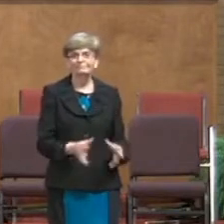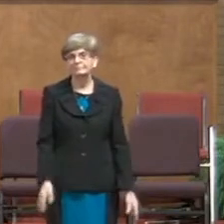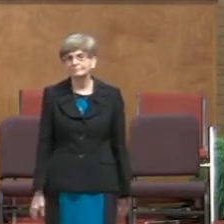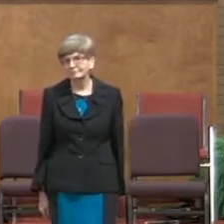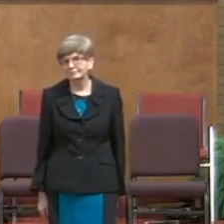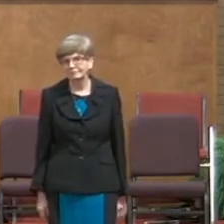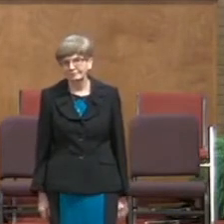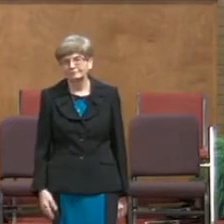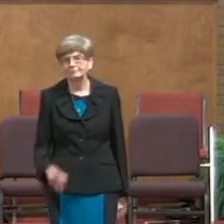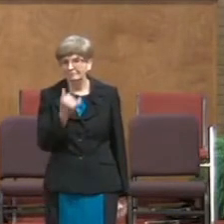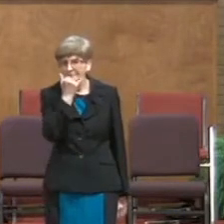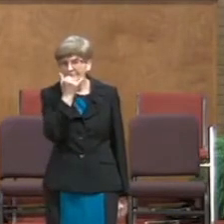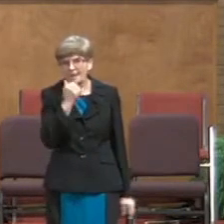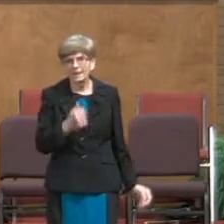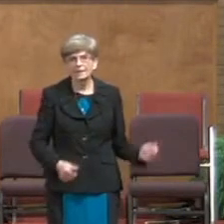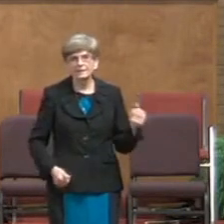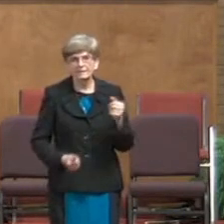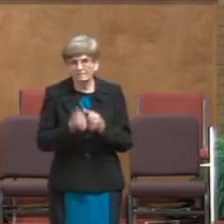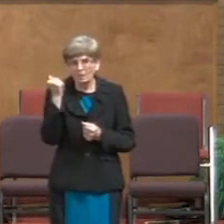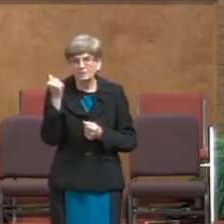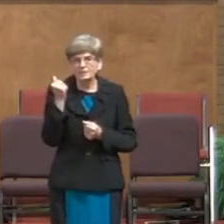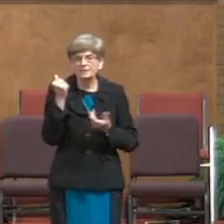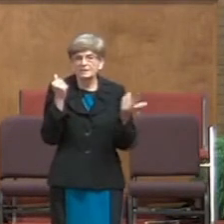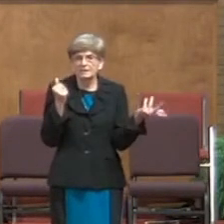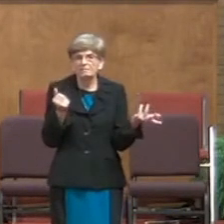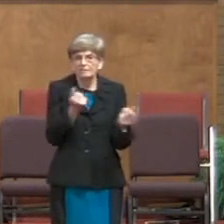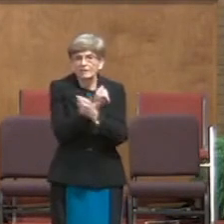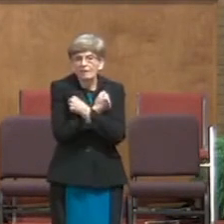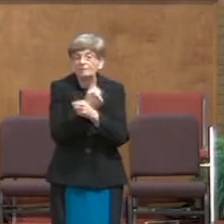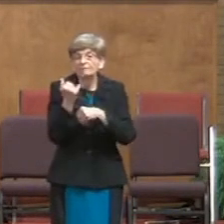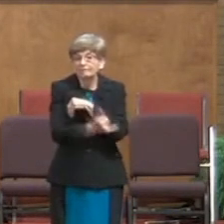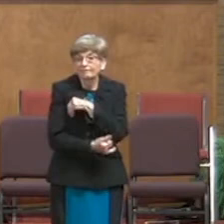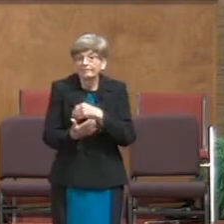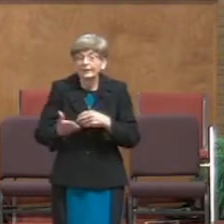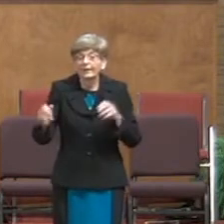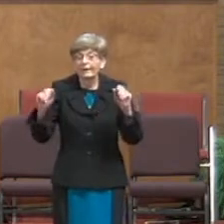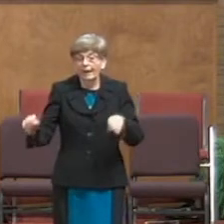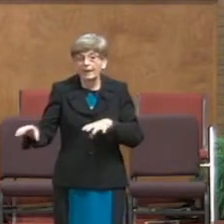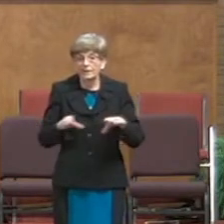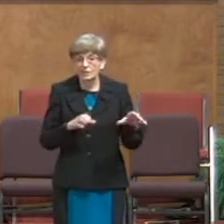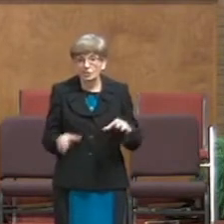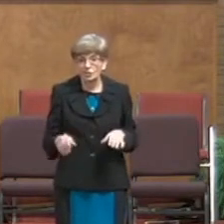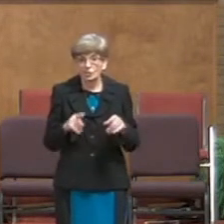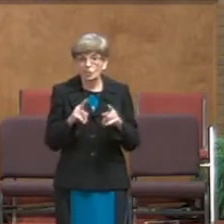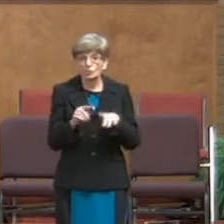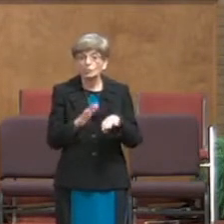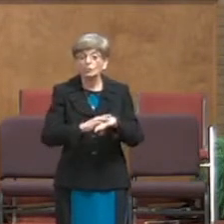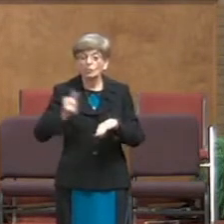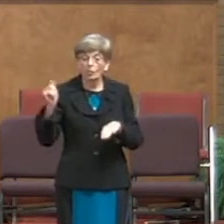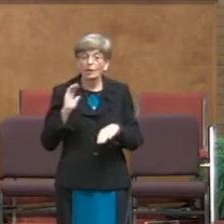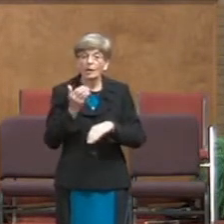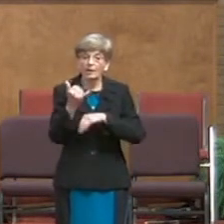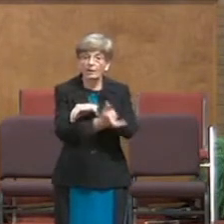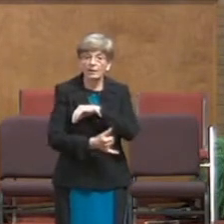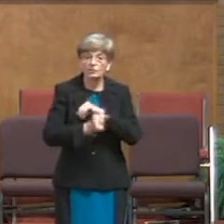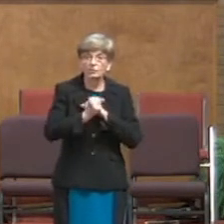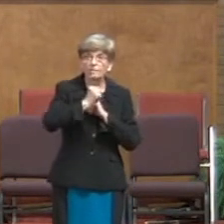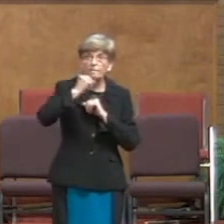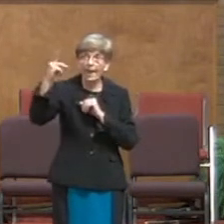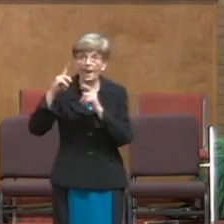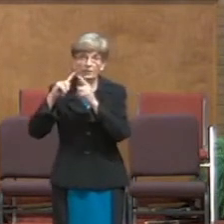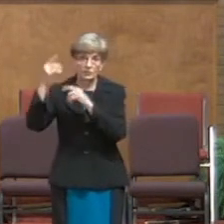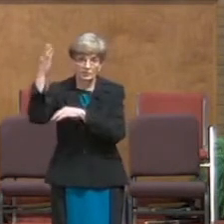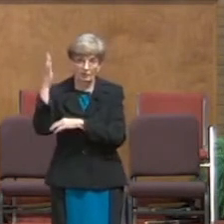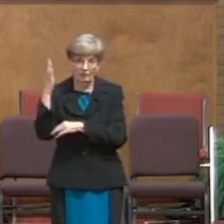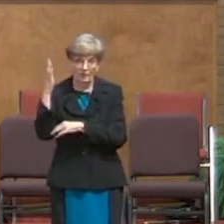most patriotic thing I can do. It's to call our country back to the God who called